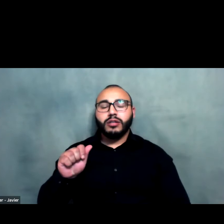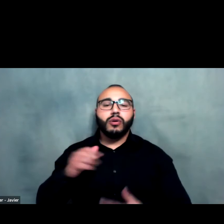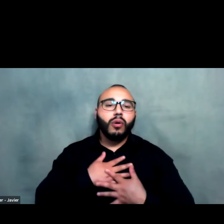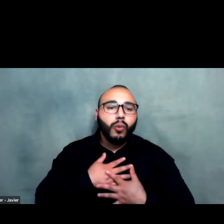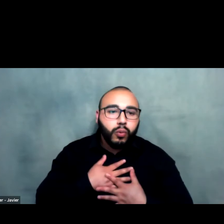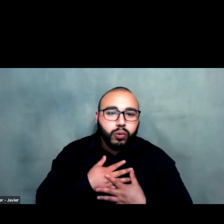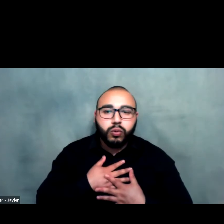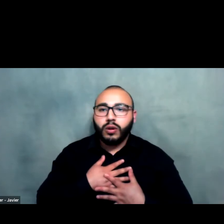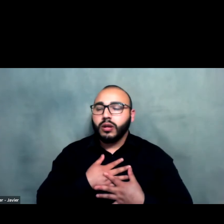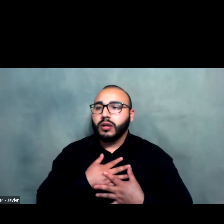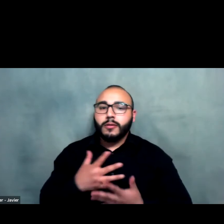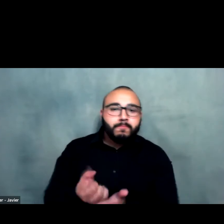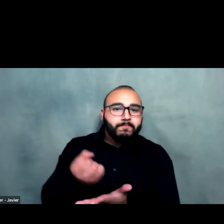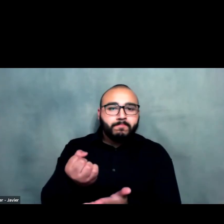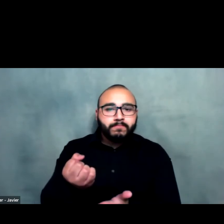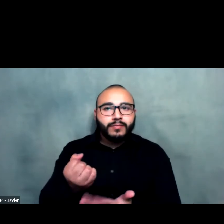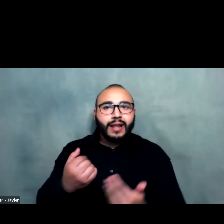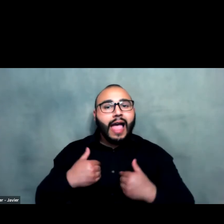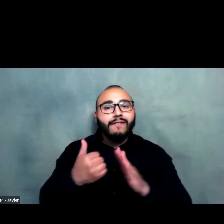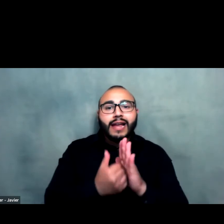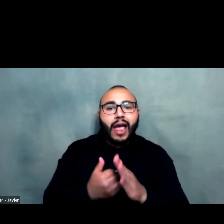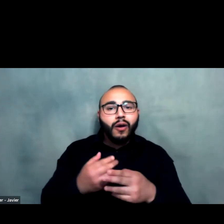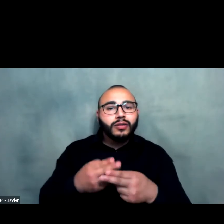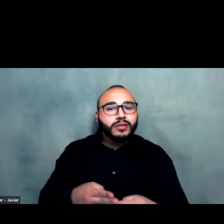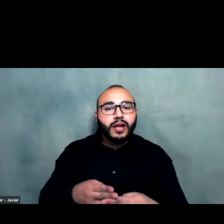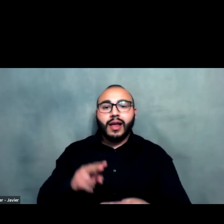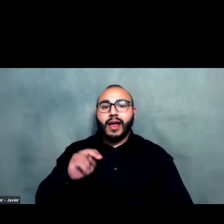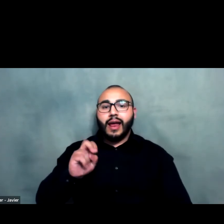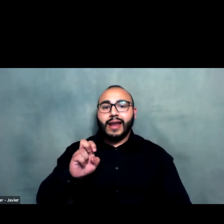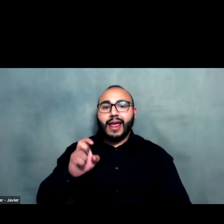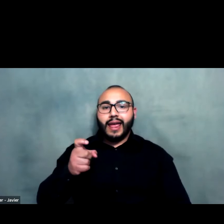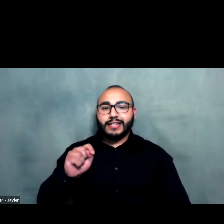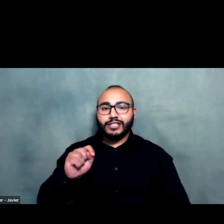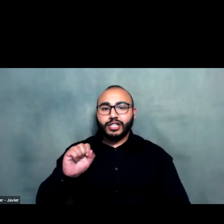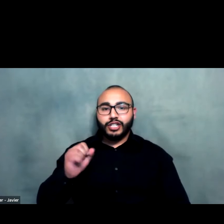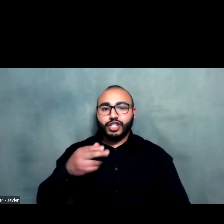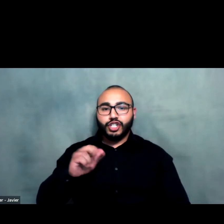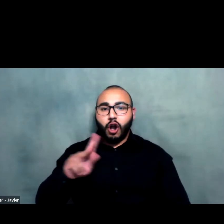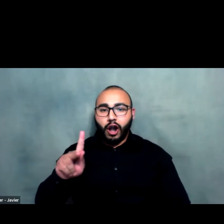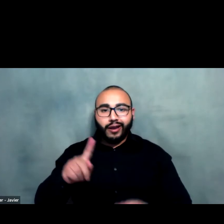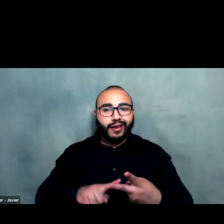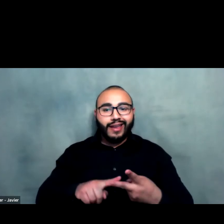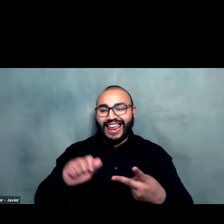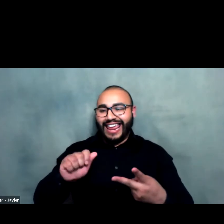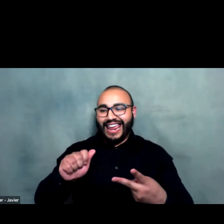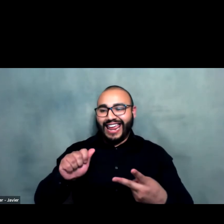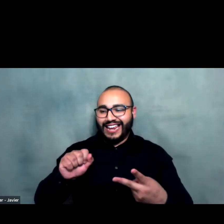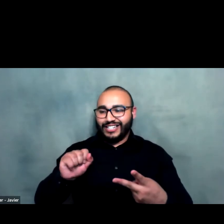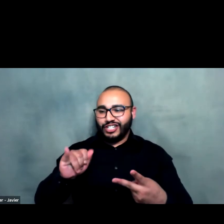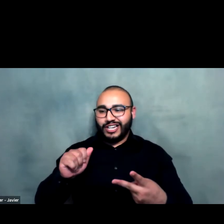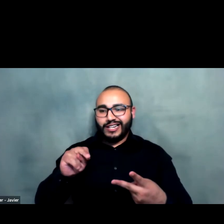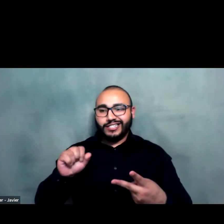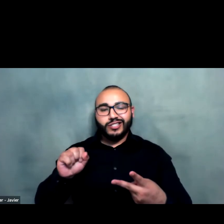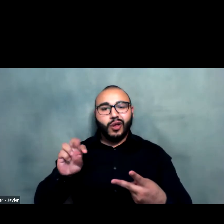have social media accounts such as Next Shark and Asians with Attitude. And so if the mainstream media will not